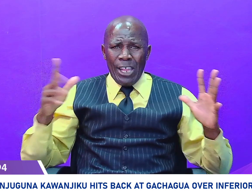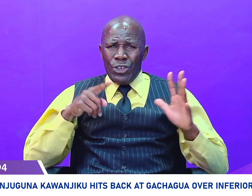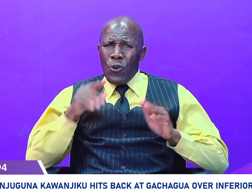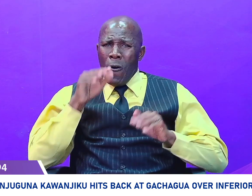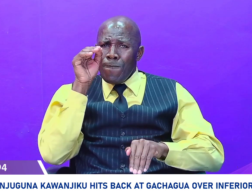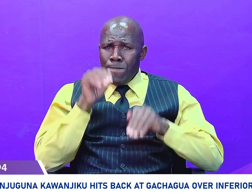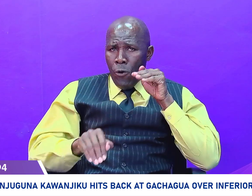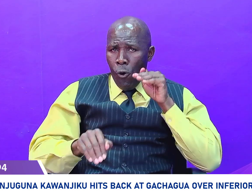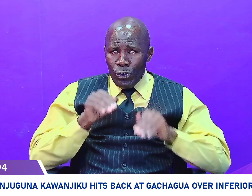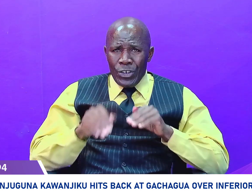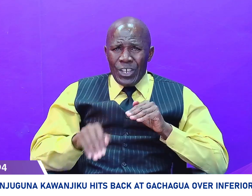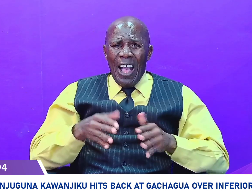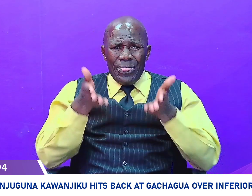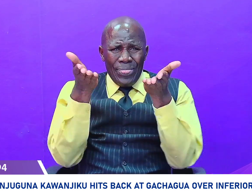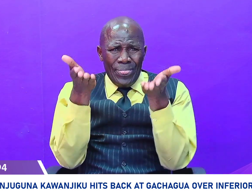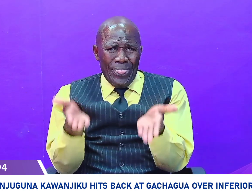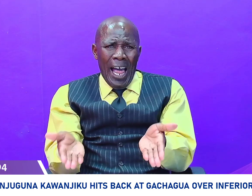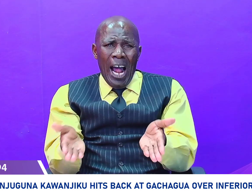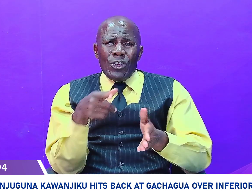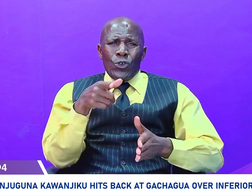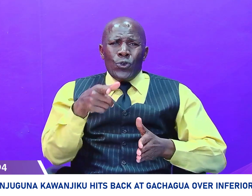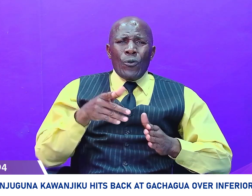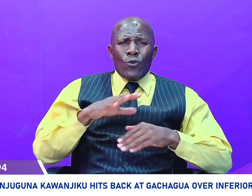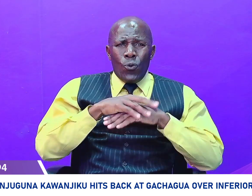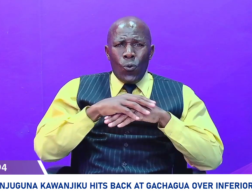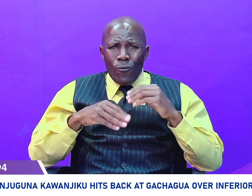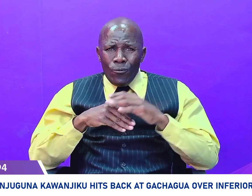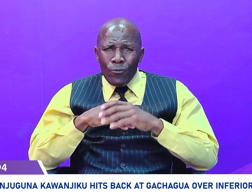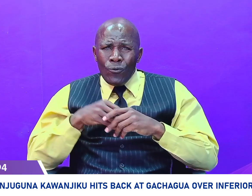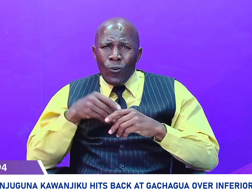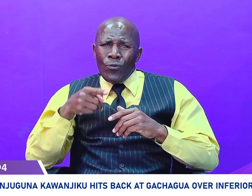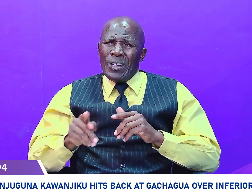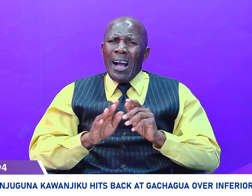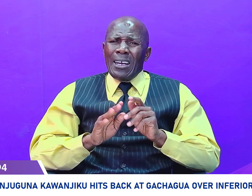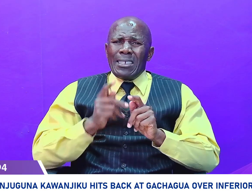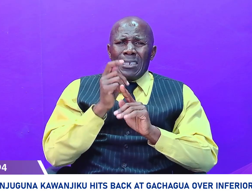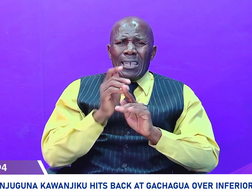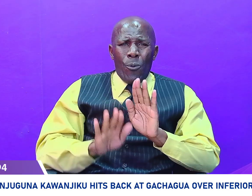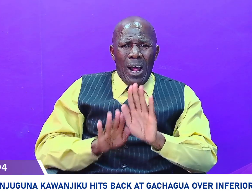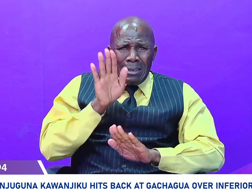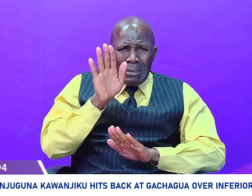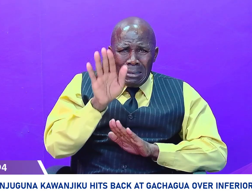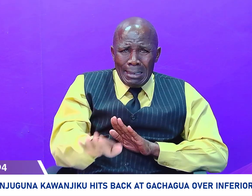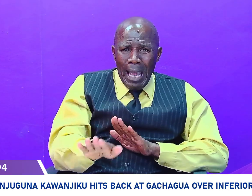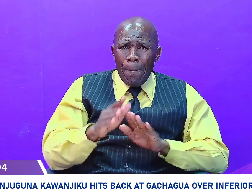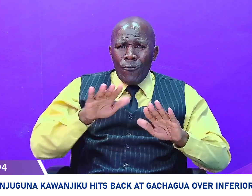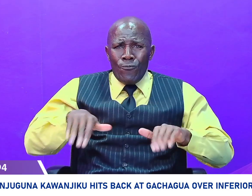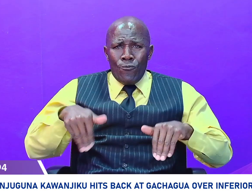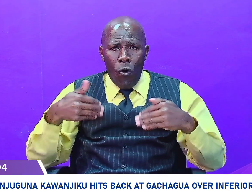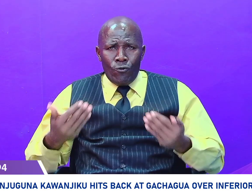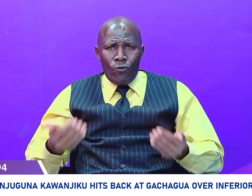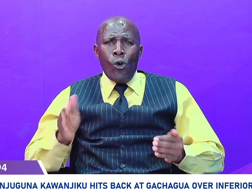representative. The confrontation stems from comments Gachagua made last weekend, where